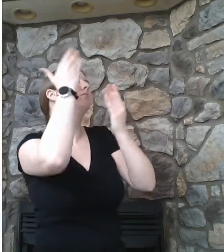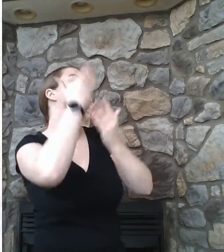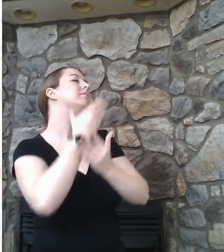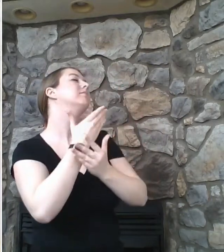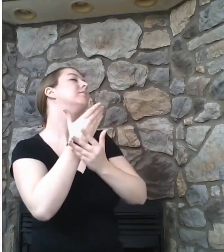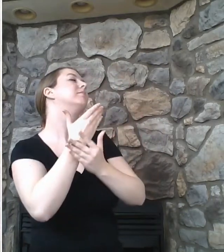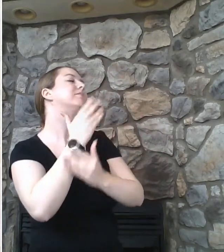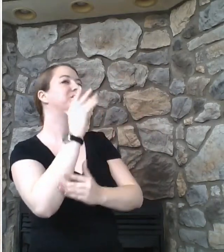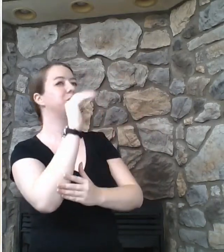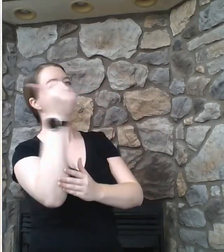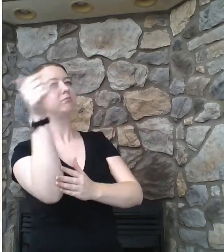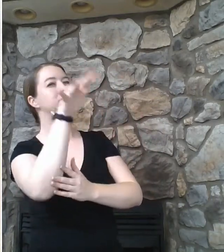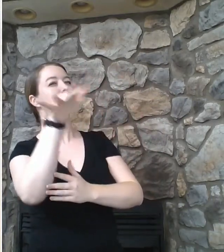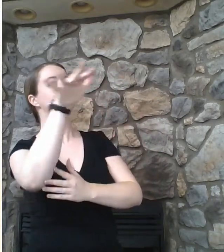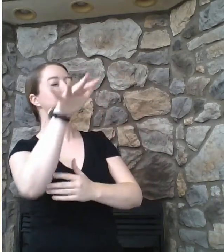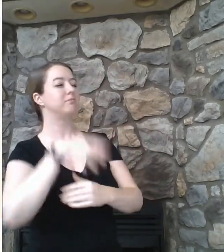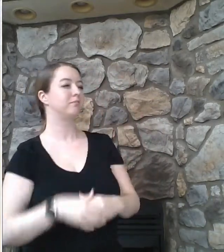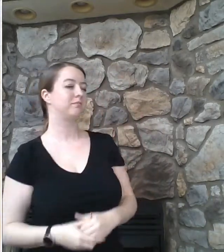else.